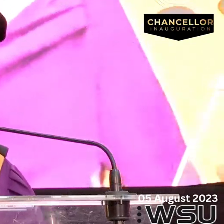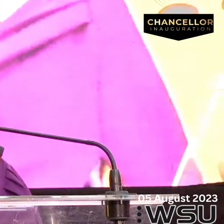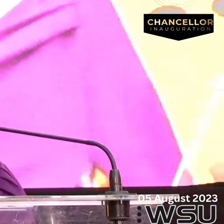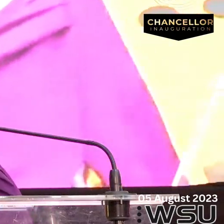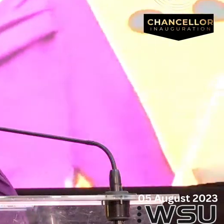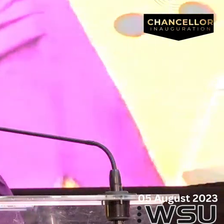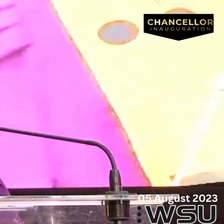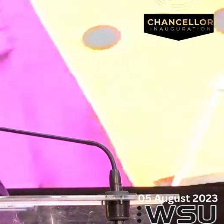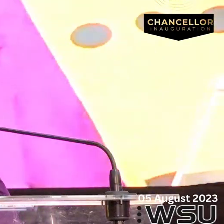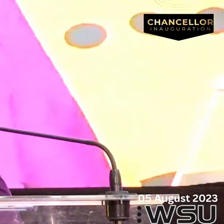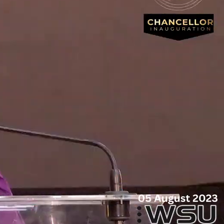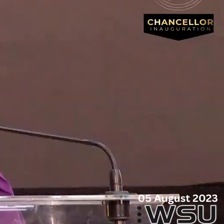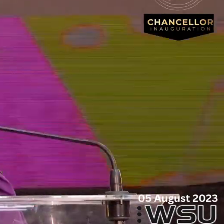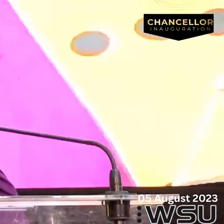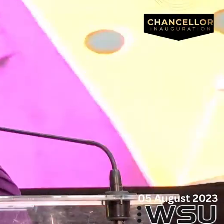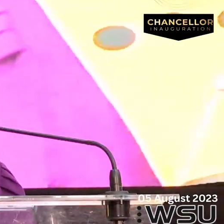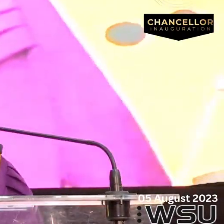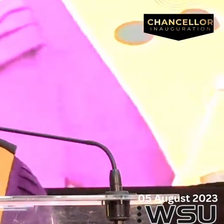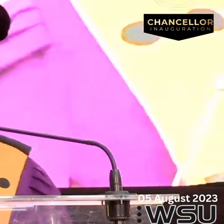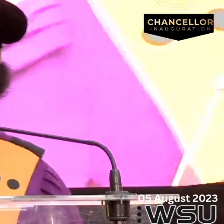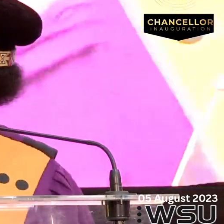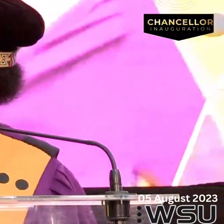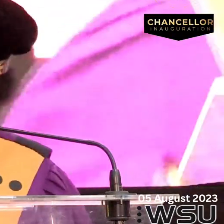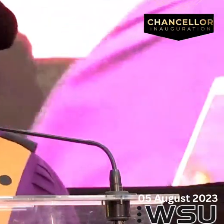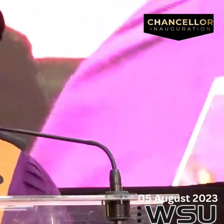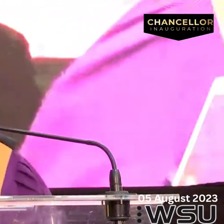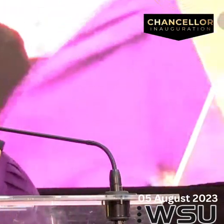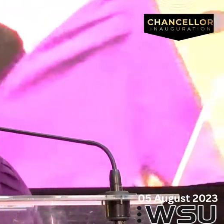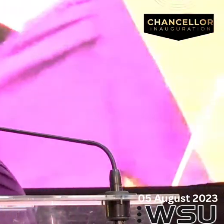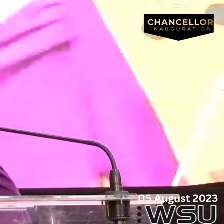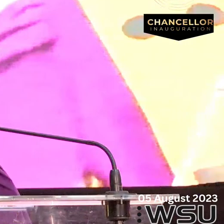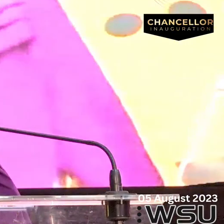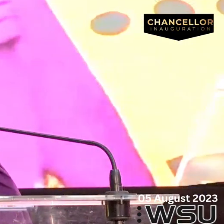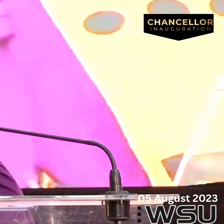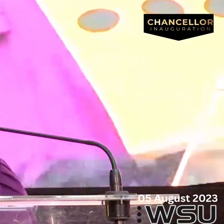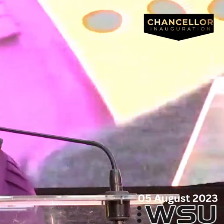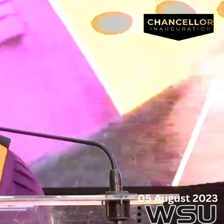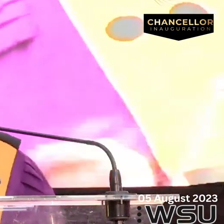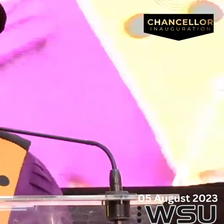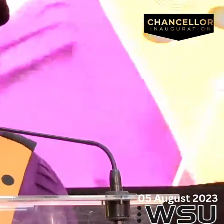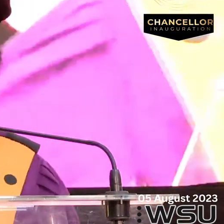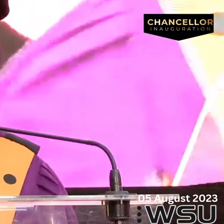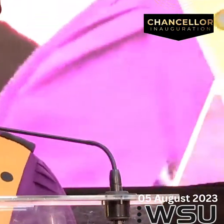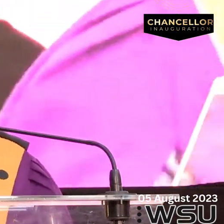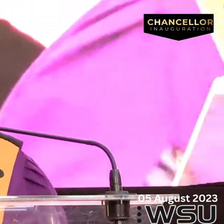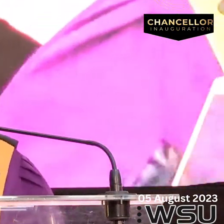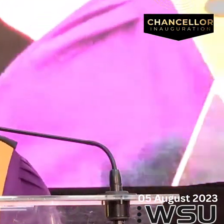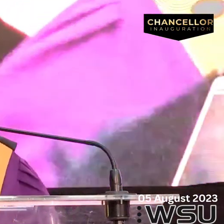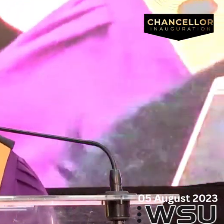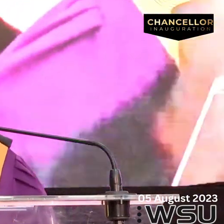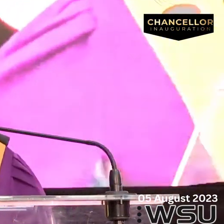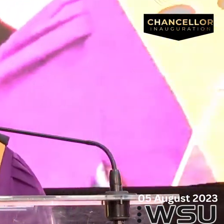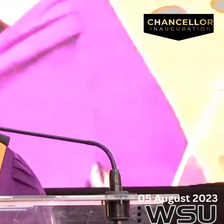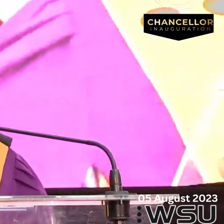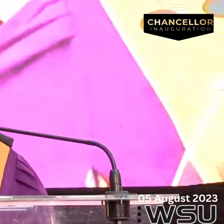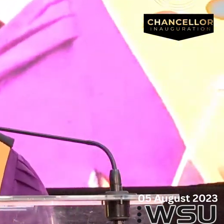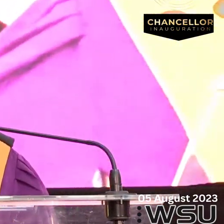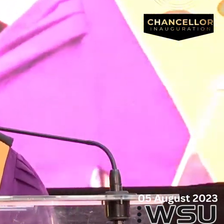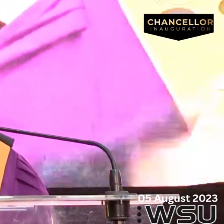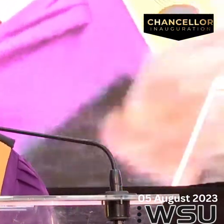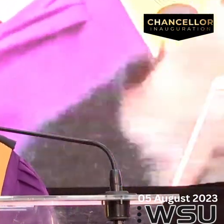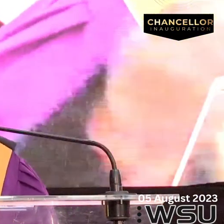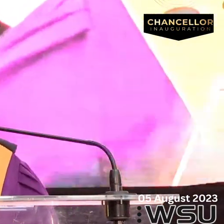They are just enjoying their own party. But we can see now that there's a change